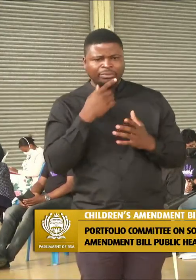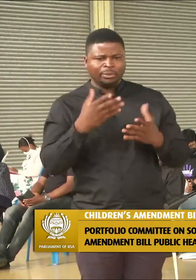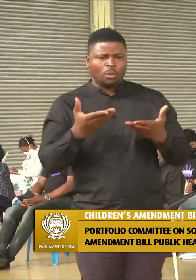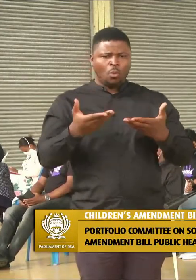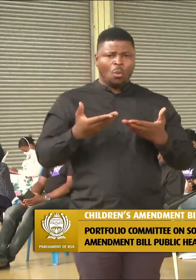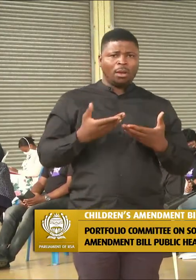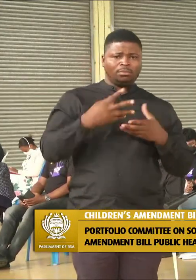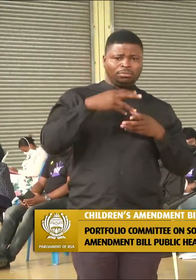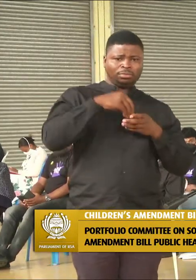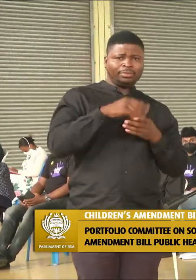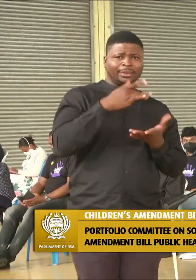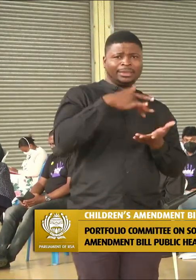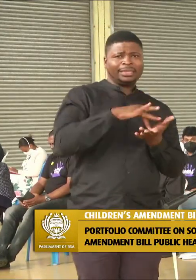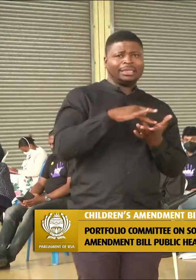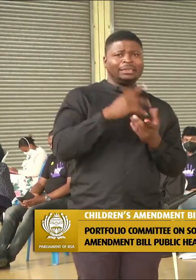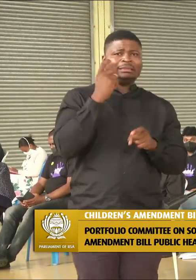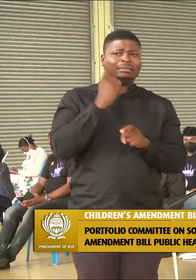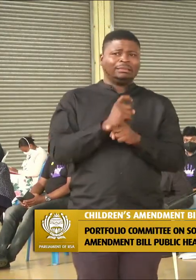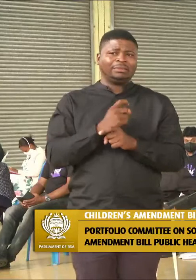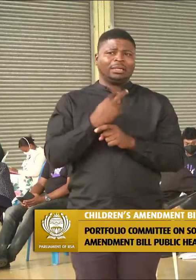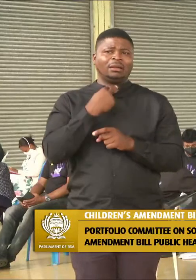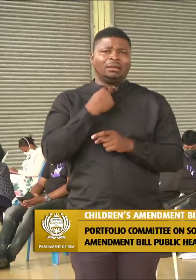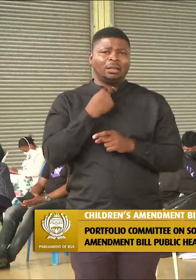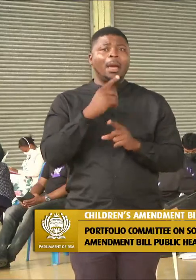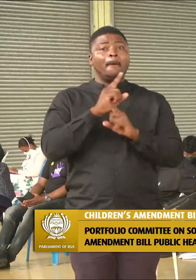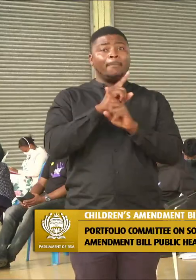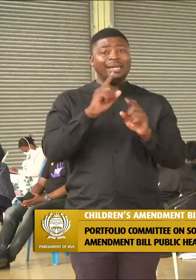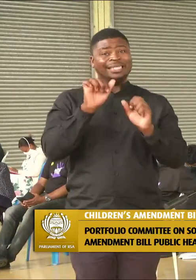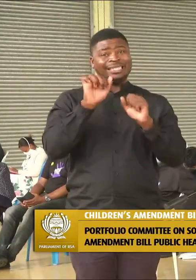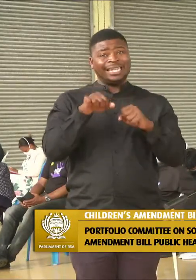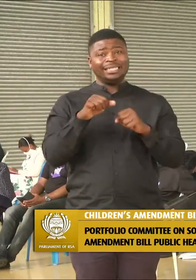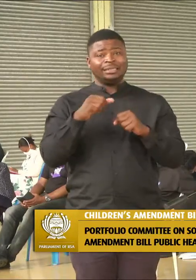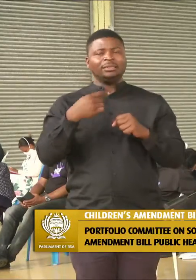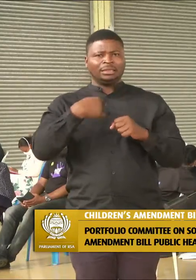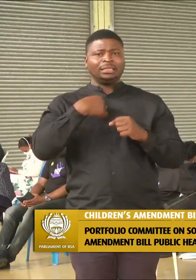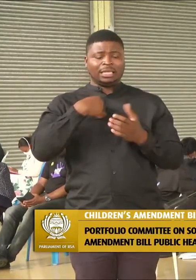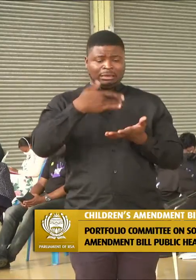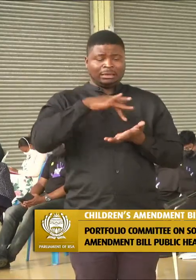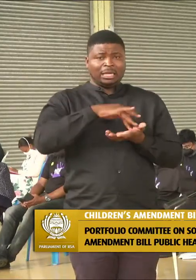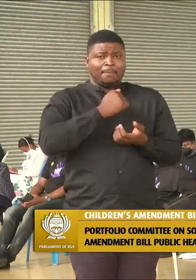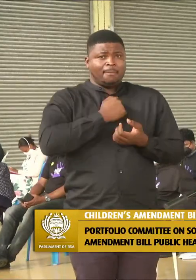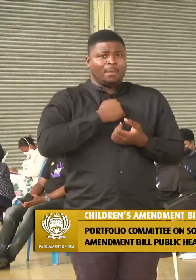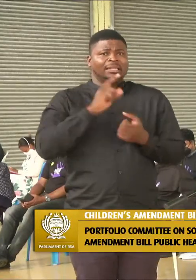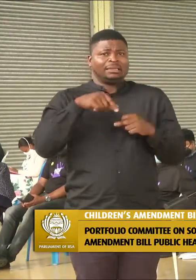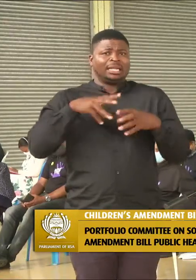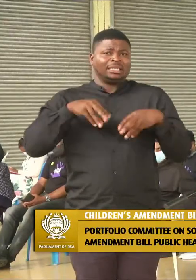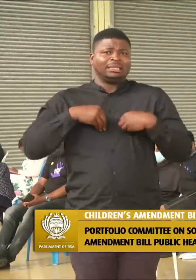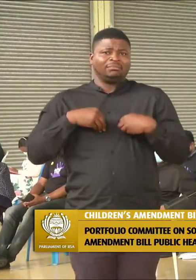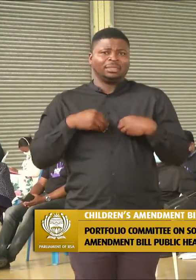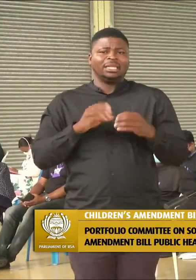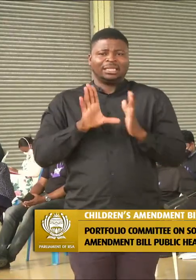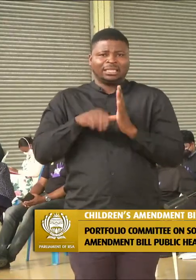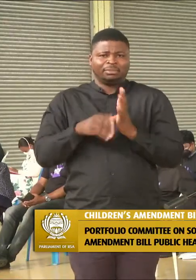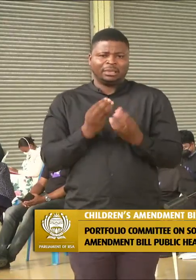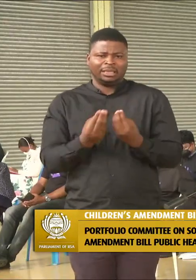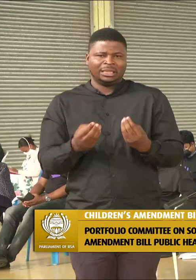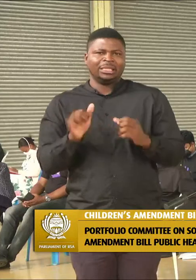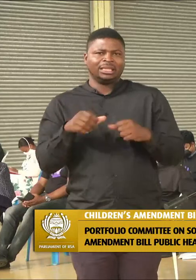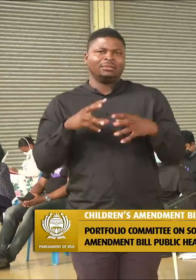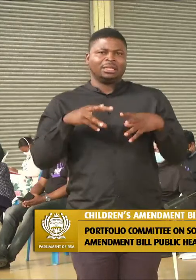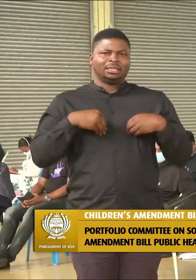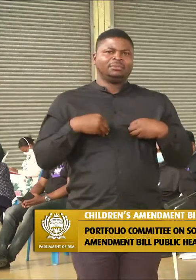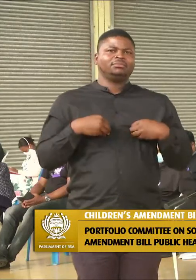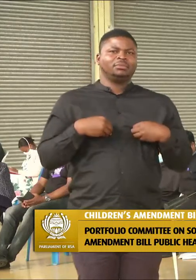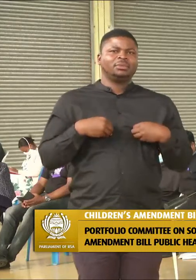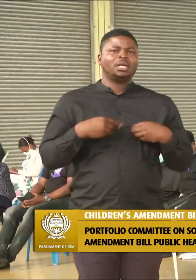children with disability, but we do. Yet we do accept them. Yes, I myself, I do